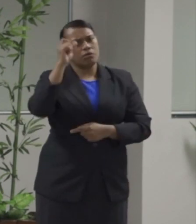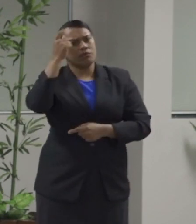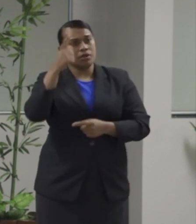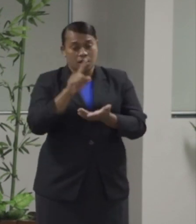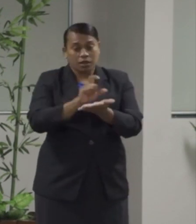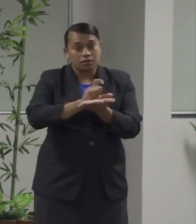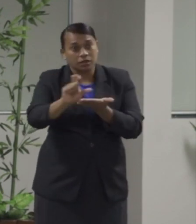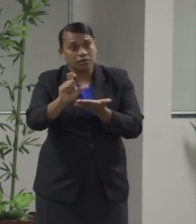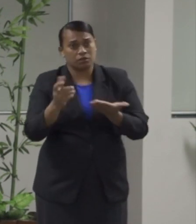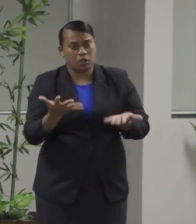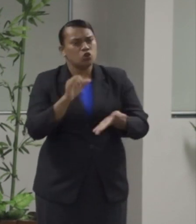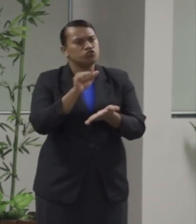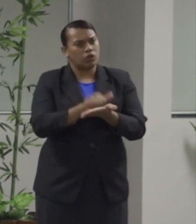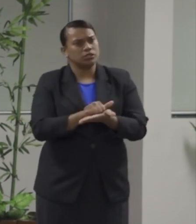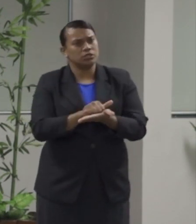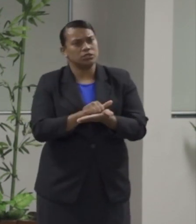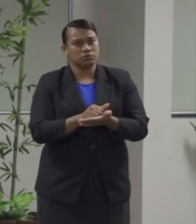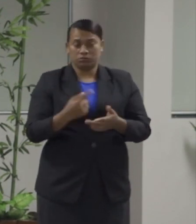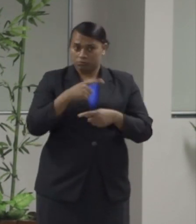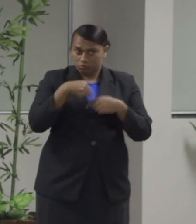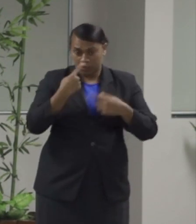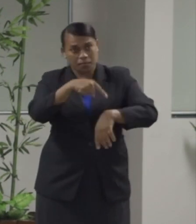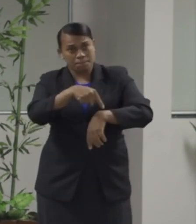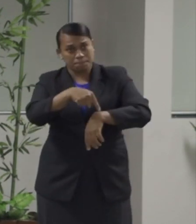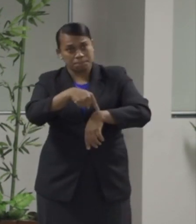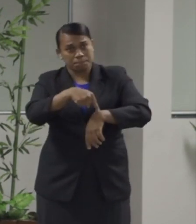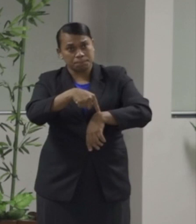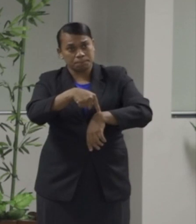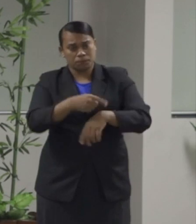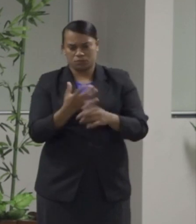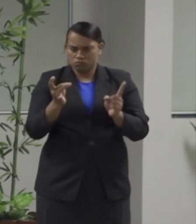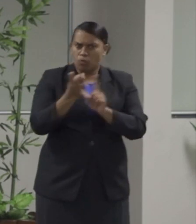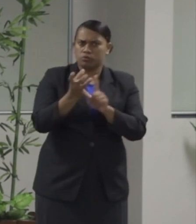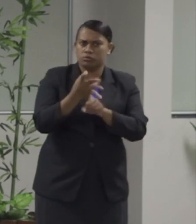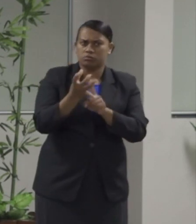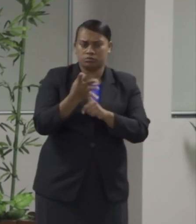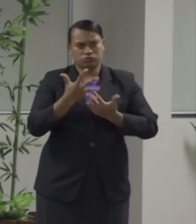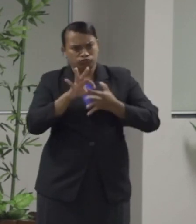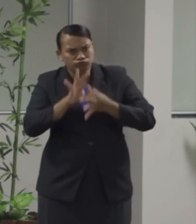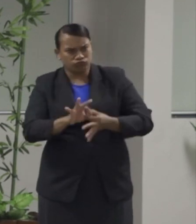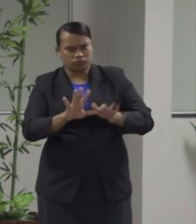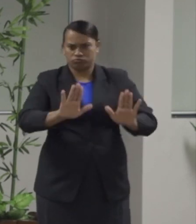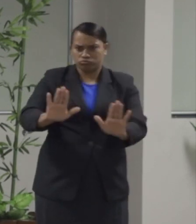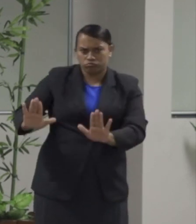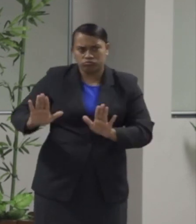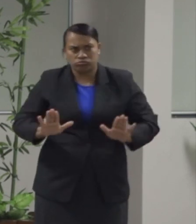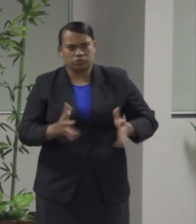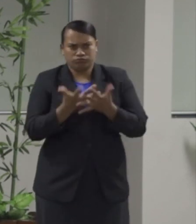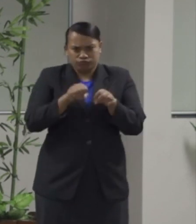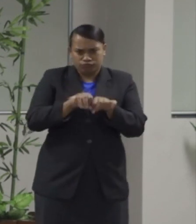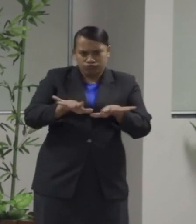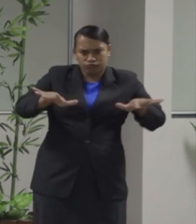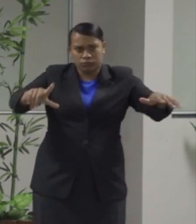these were the right measures taken at the right time to lock down this virus. Through the intensive work of our contact